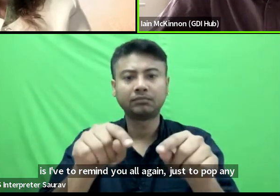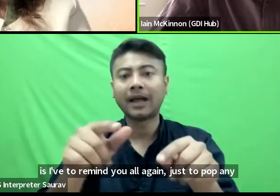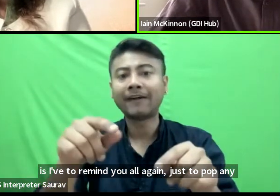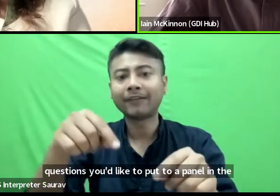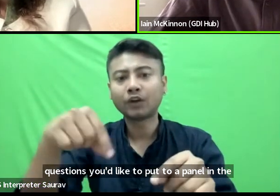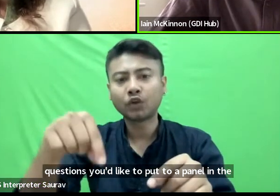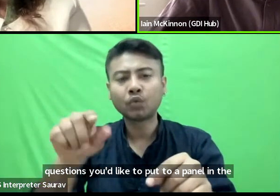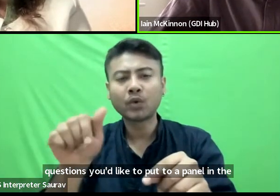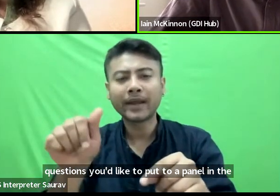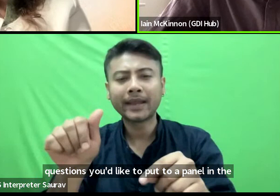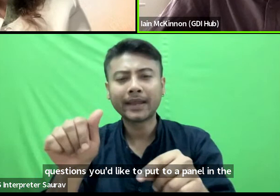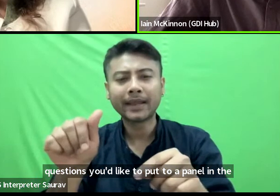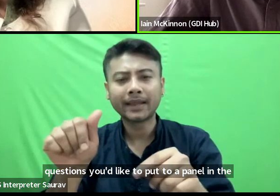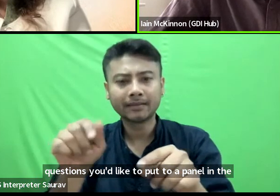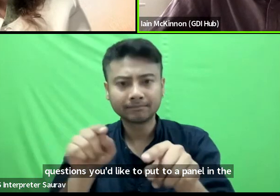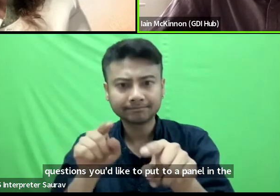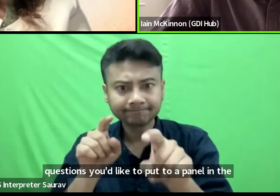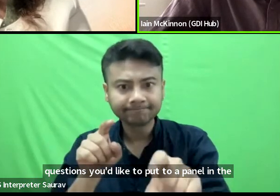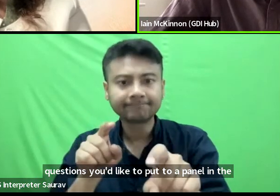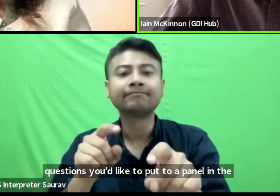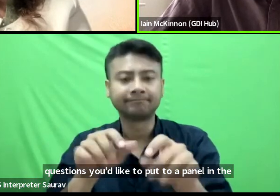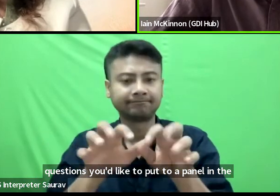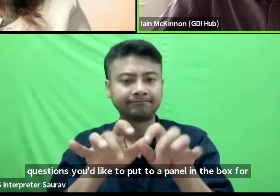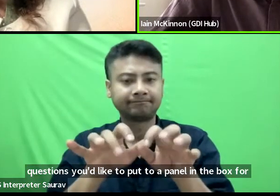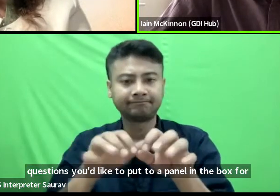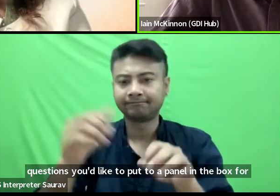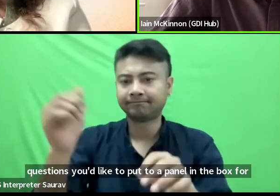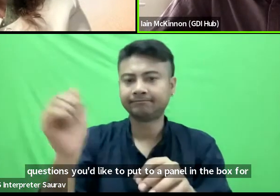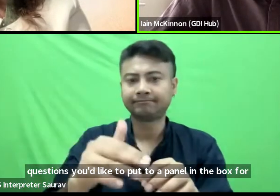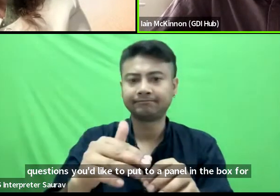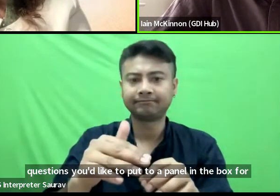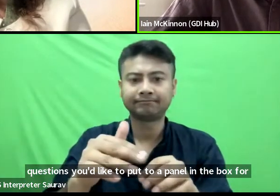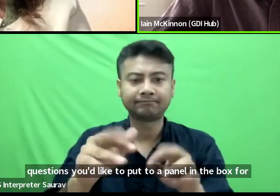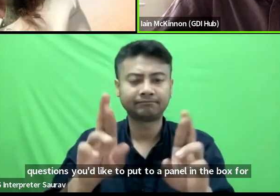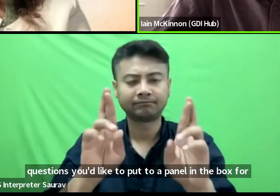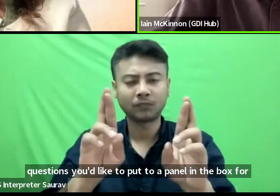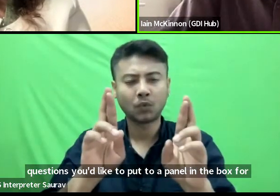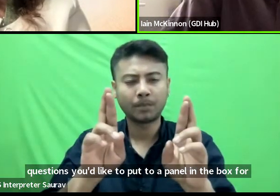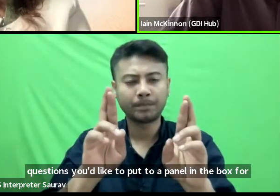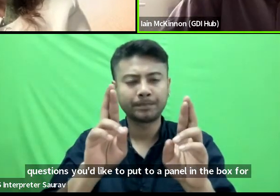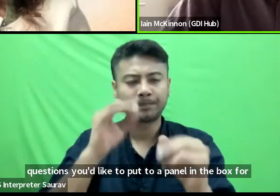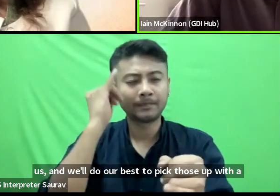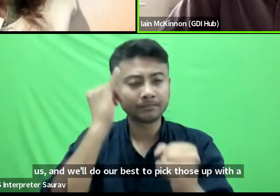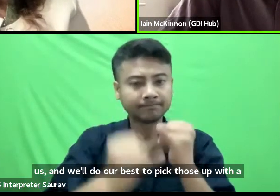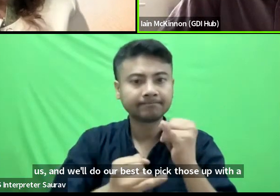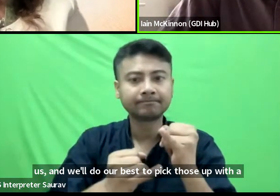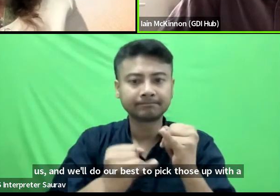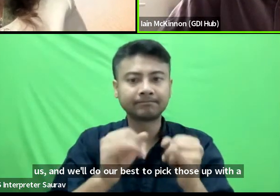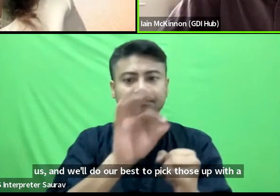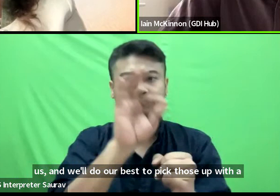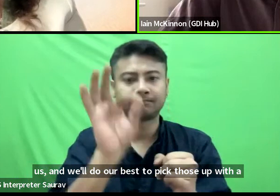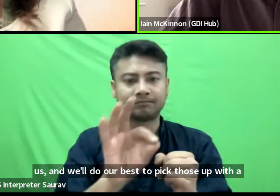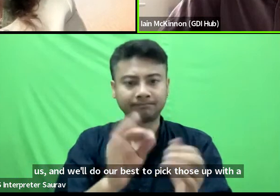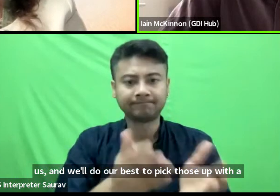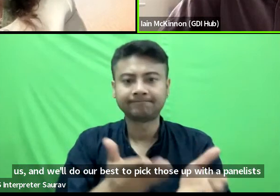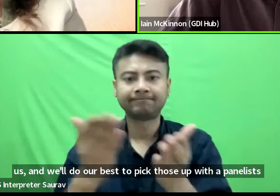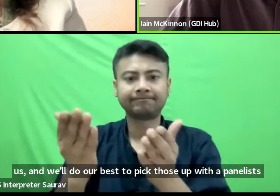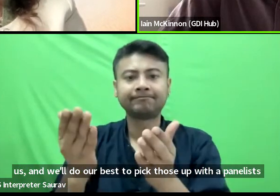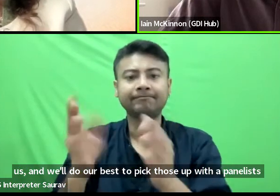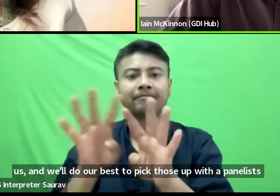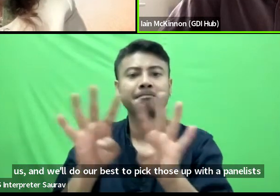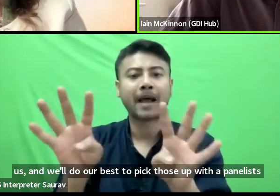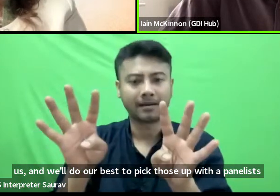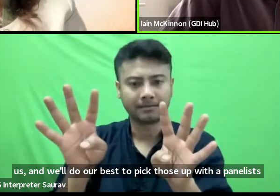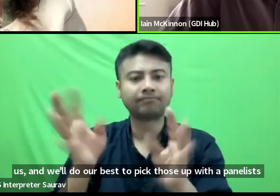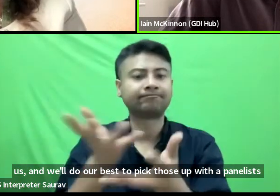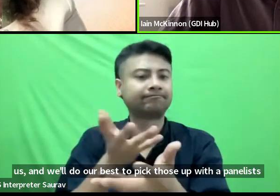for us, and we'll do our best to pick those up with our panelists at the end. But otherwise, I'm going to